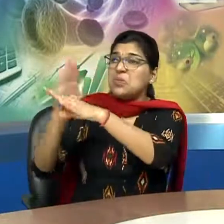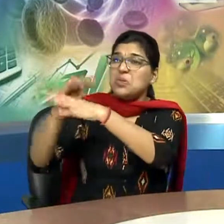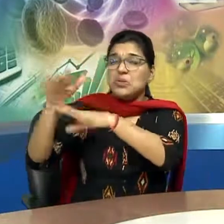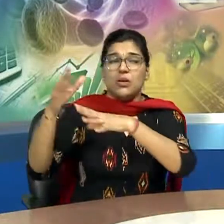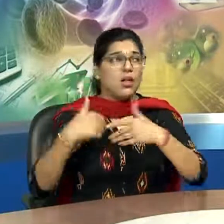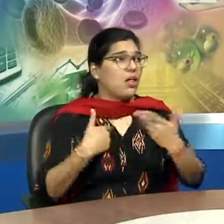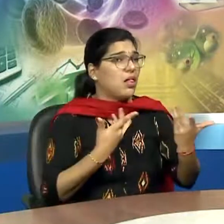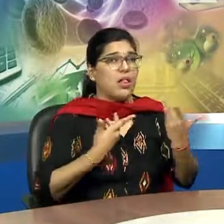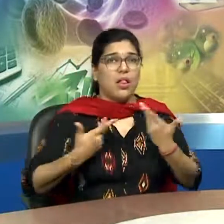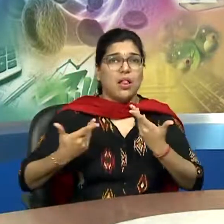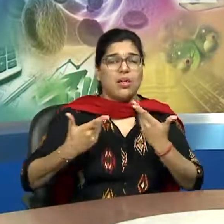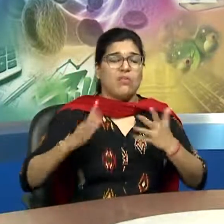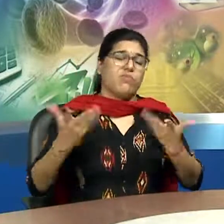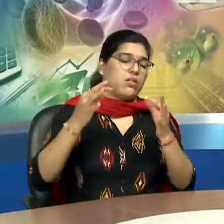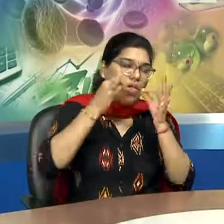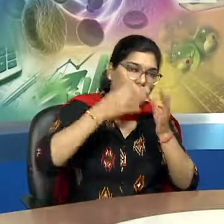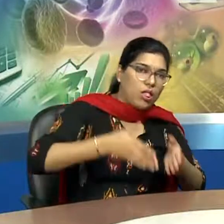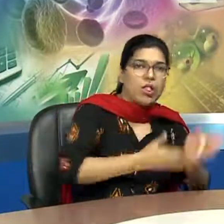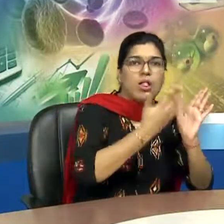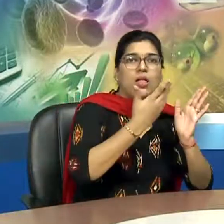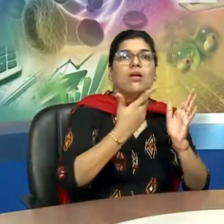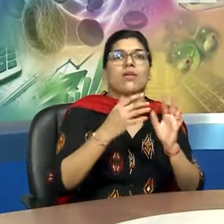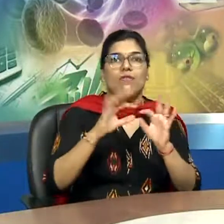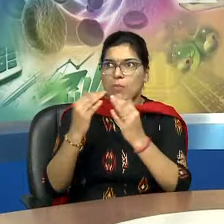supervised and